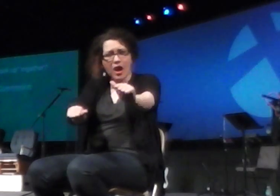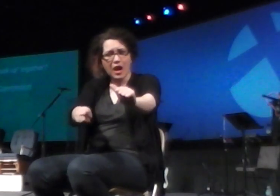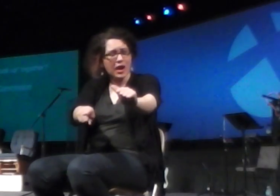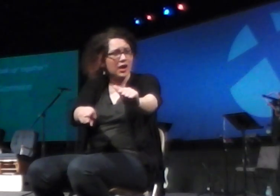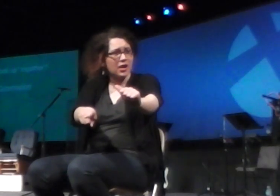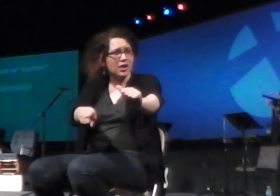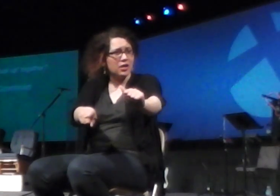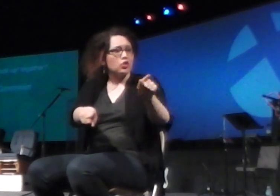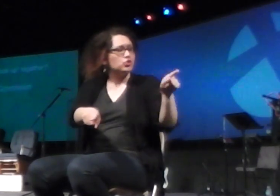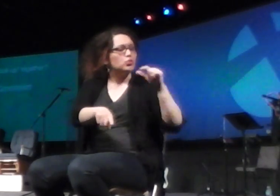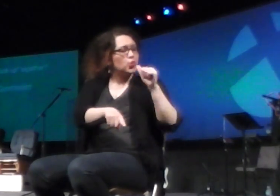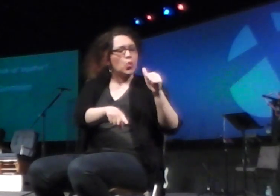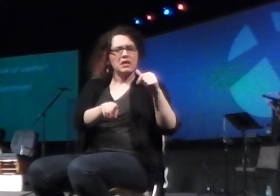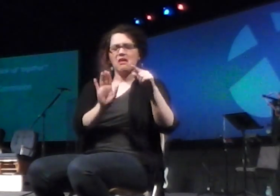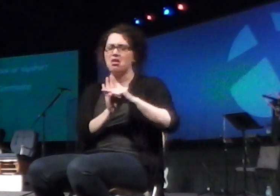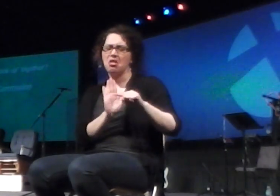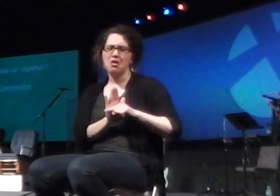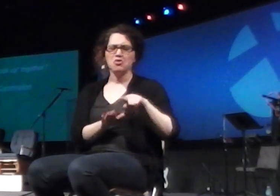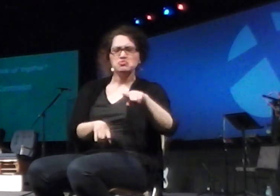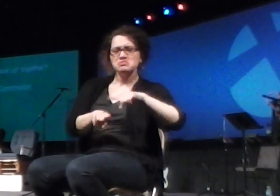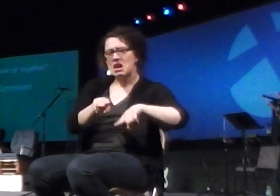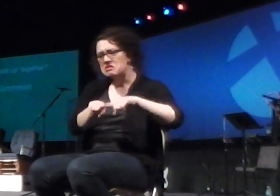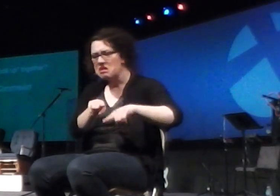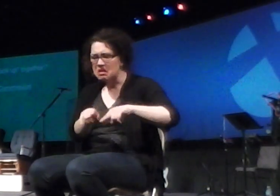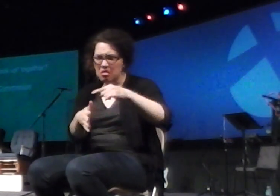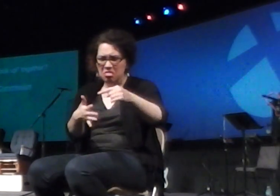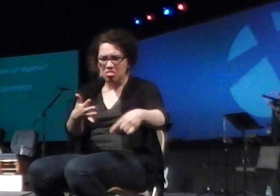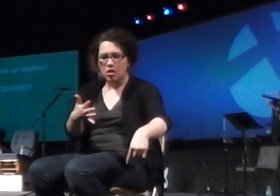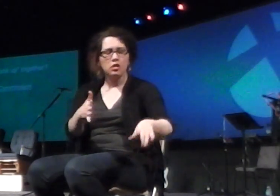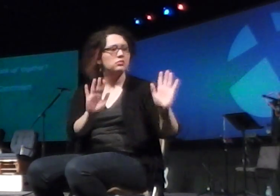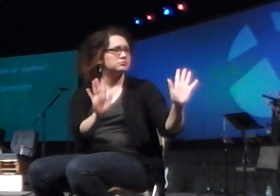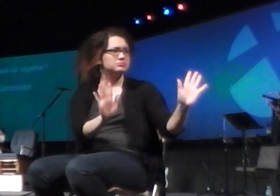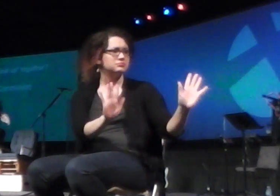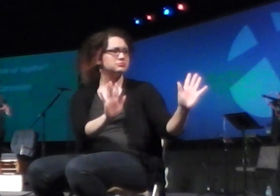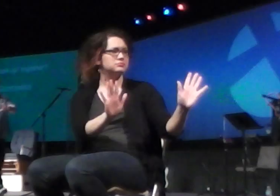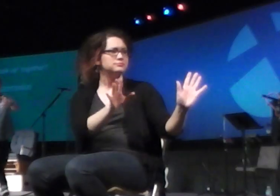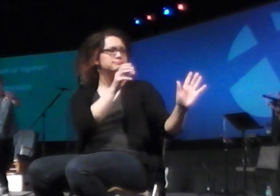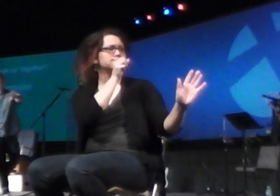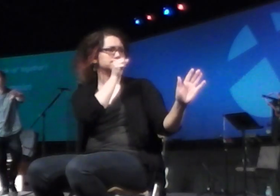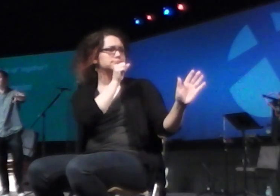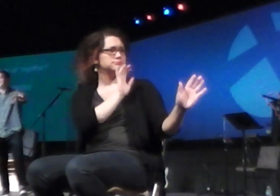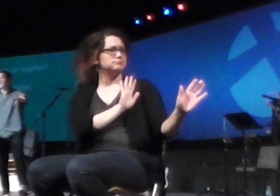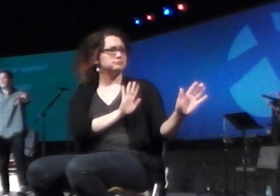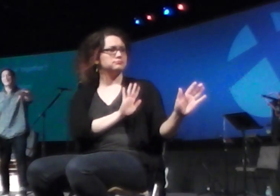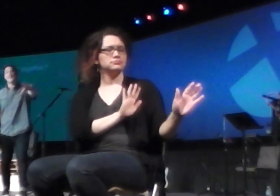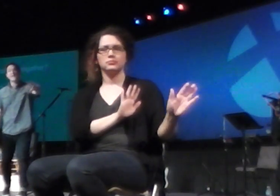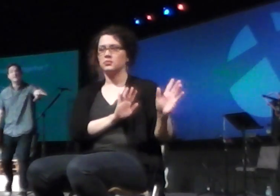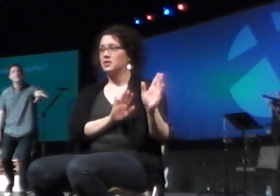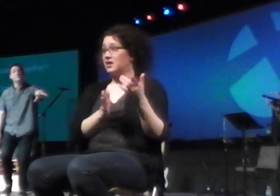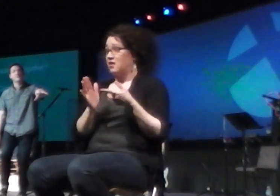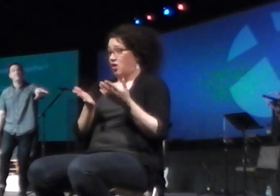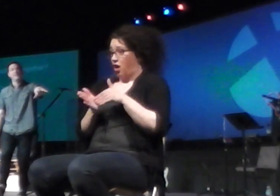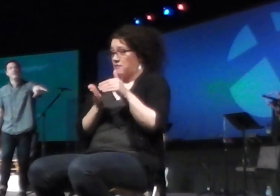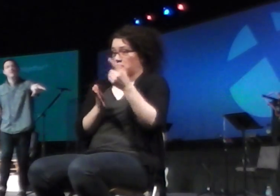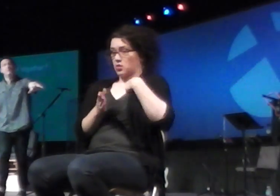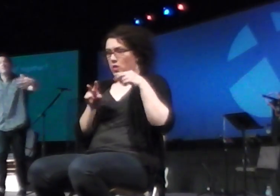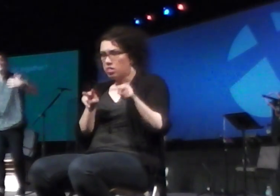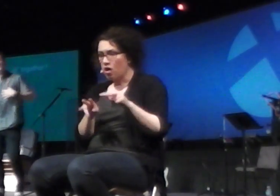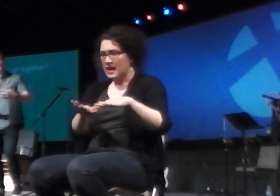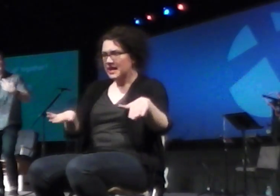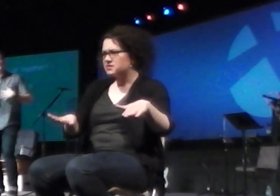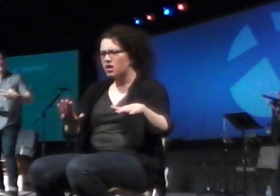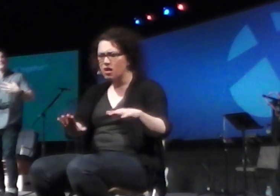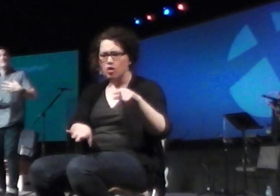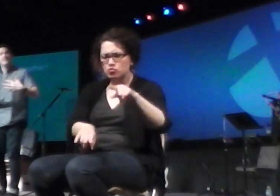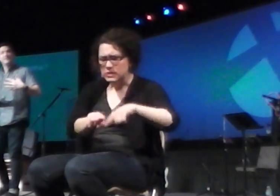be a voice telling him you can't do this, you can't do that. Because here's what happens to us a lot of times as parents, right? We'll look at our kids and we'll tell them they can't do something, but